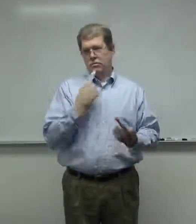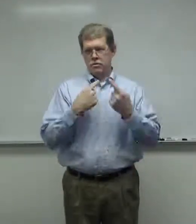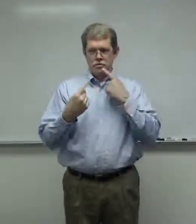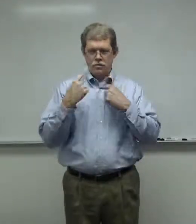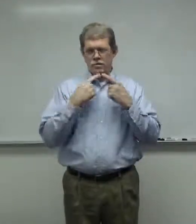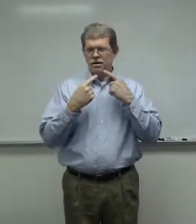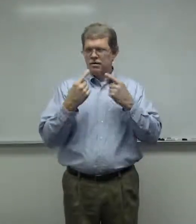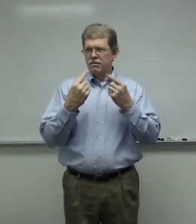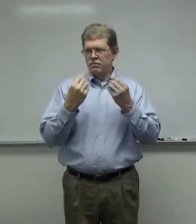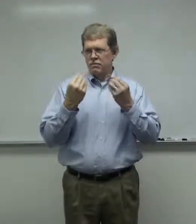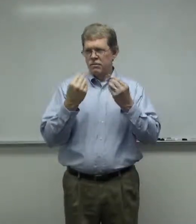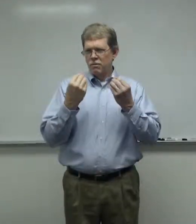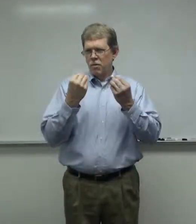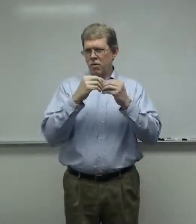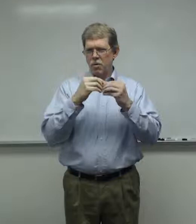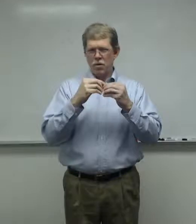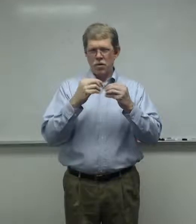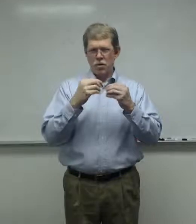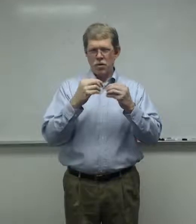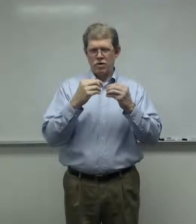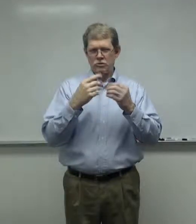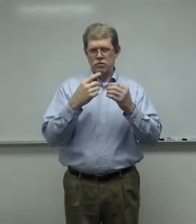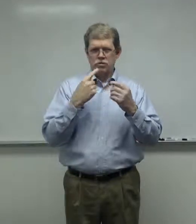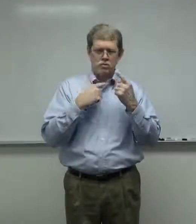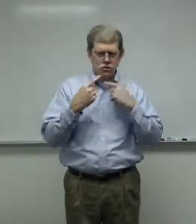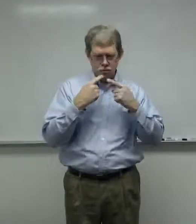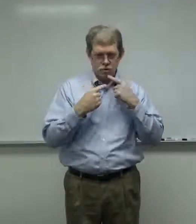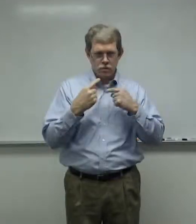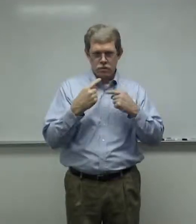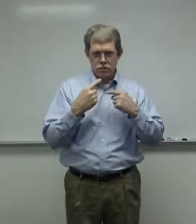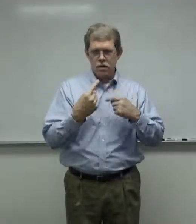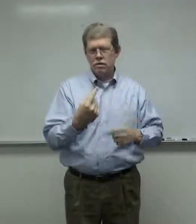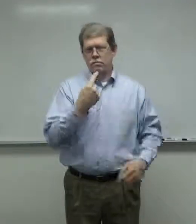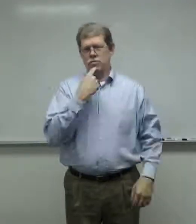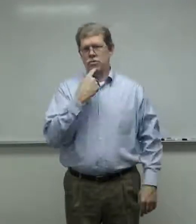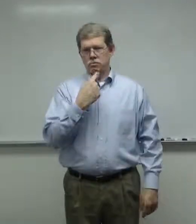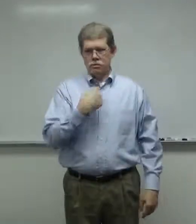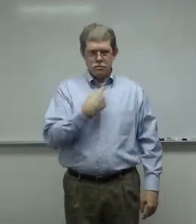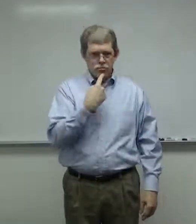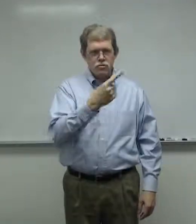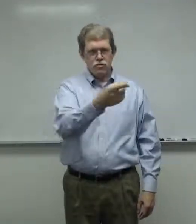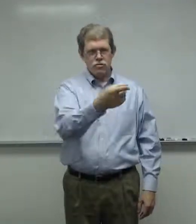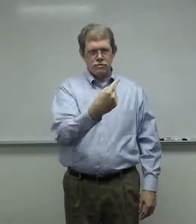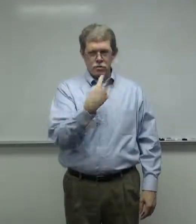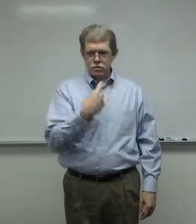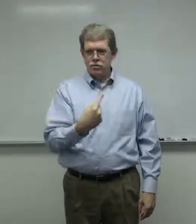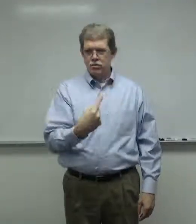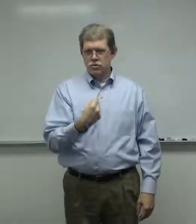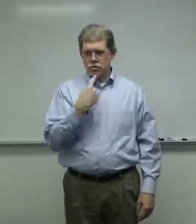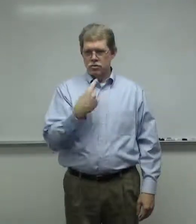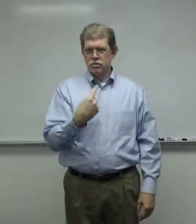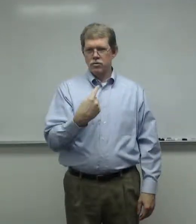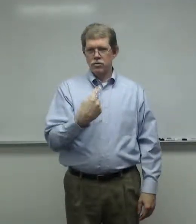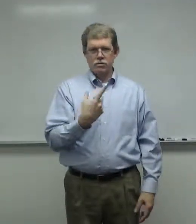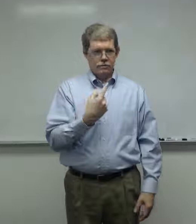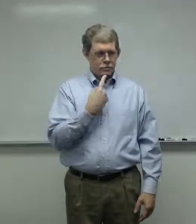Along the line of frustration, but it's stronger. It's that finger. It's like, oh man, I'm disappointed. I'm disappointed in